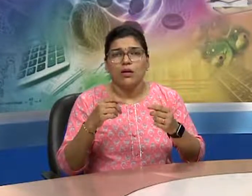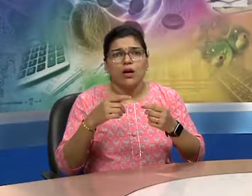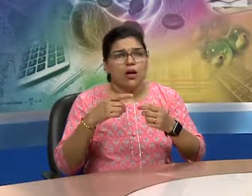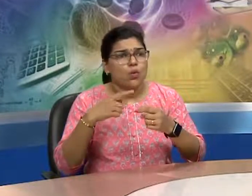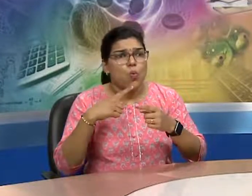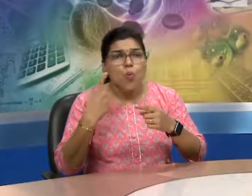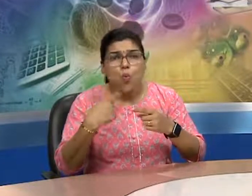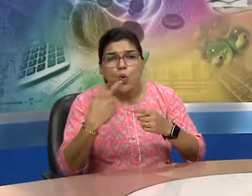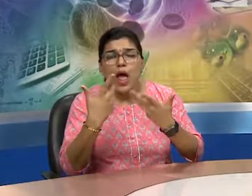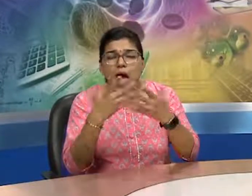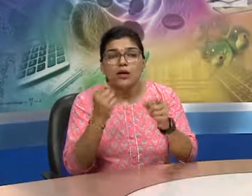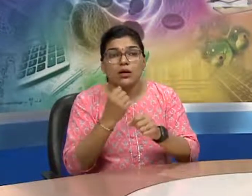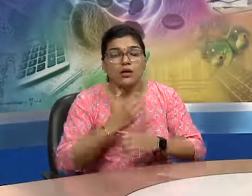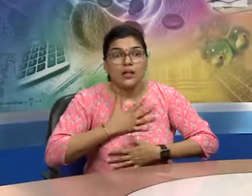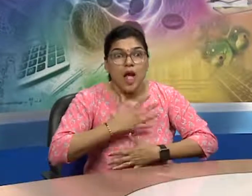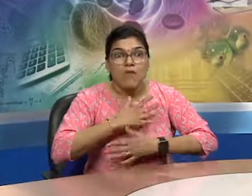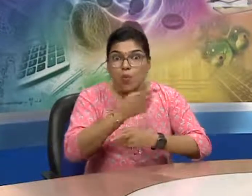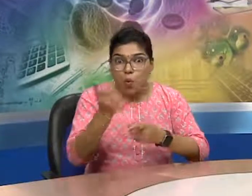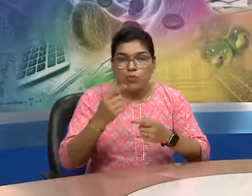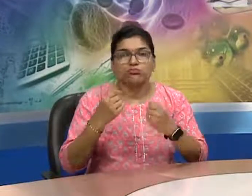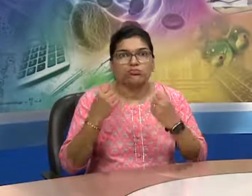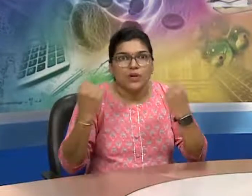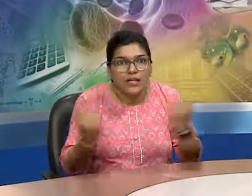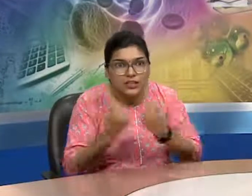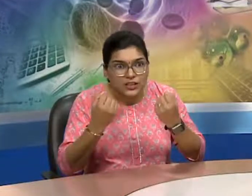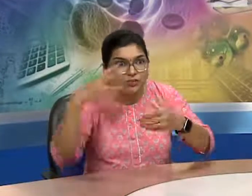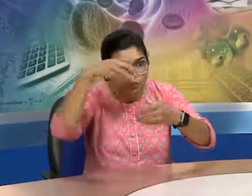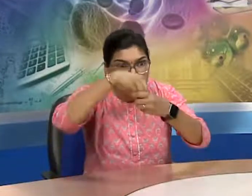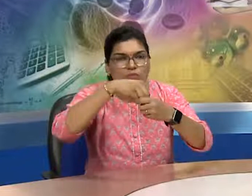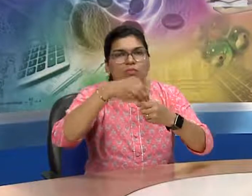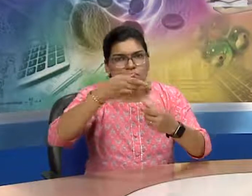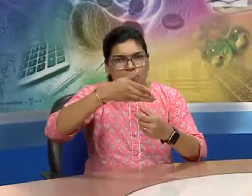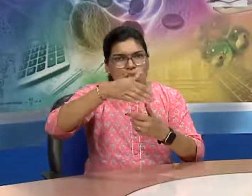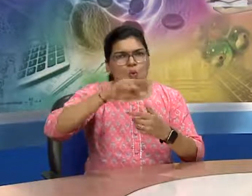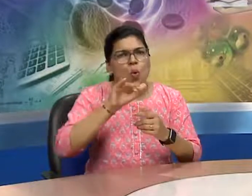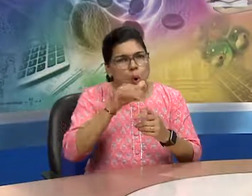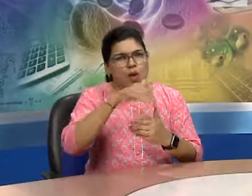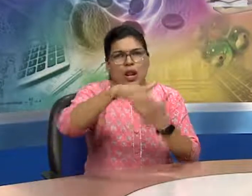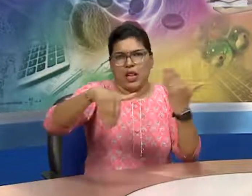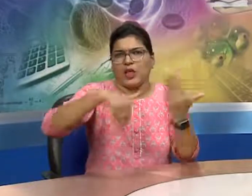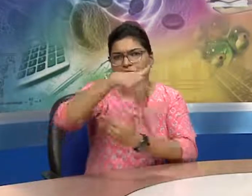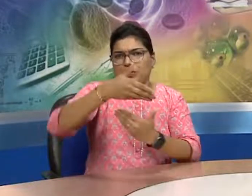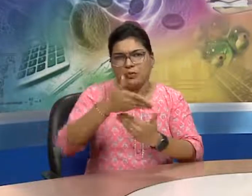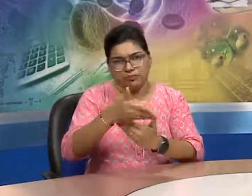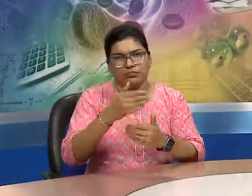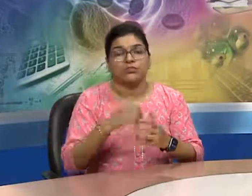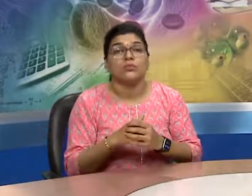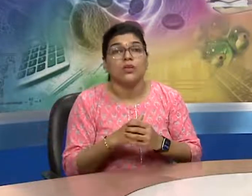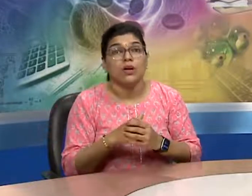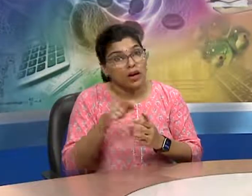The word niche means the sum of all the activities and relationship